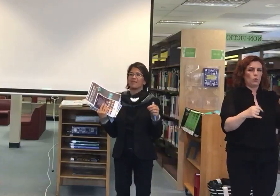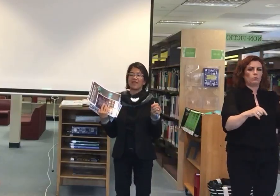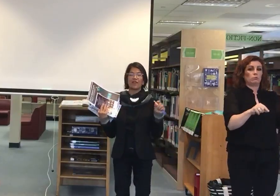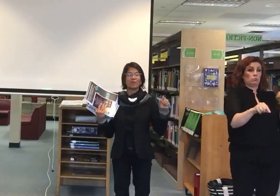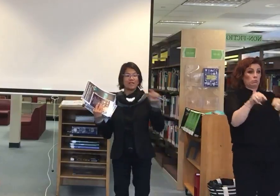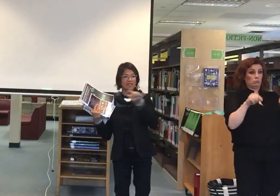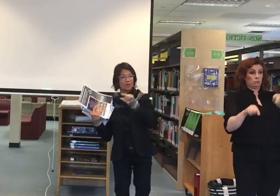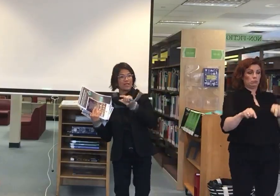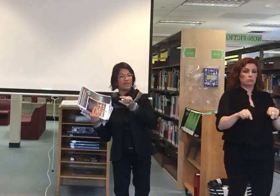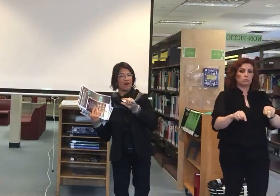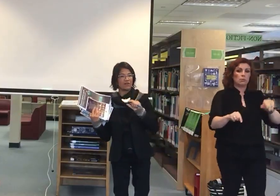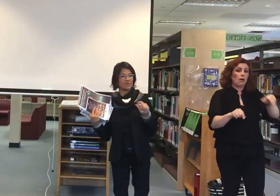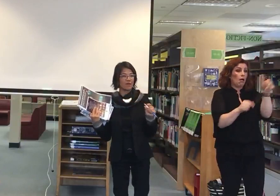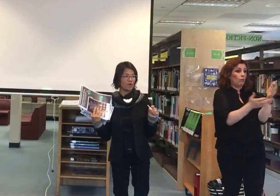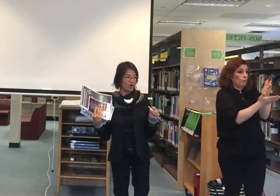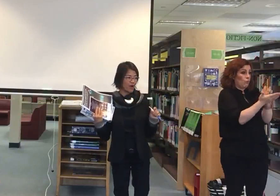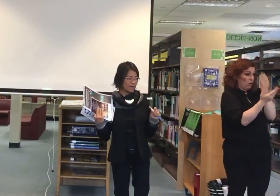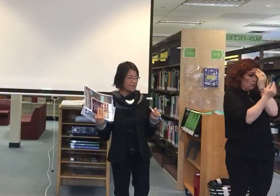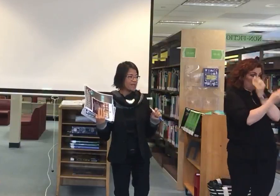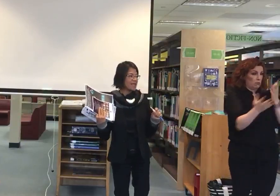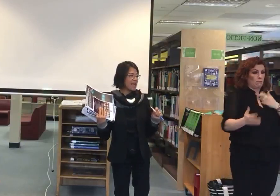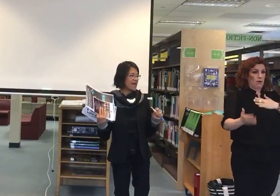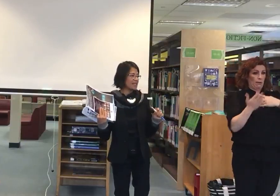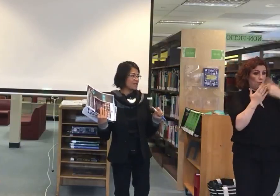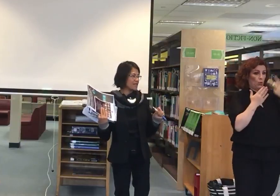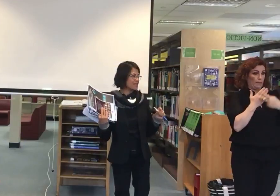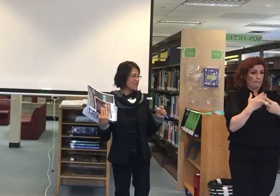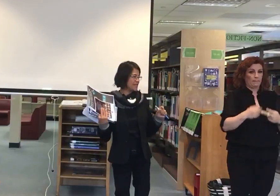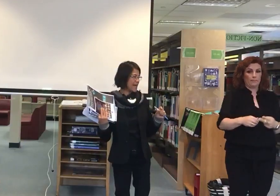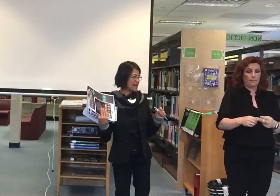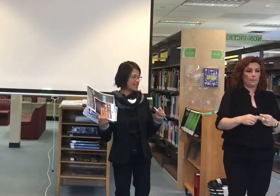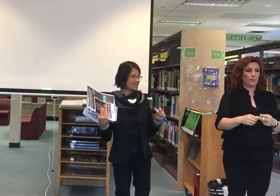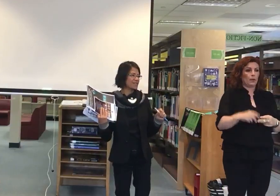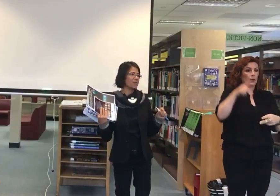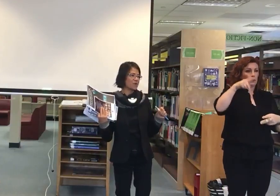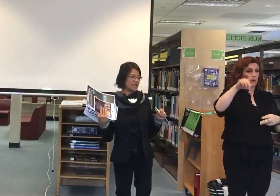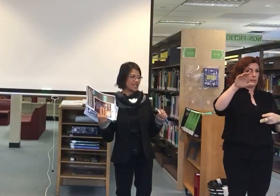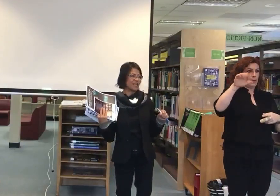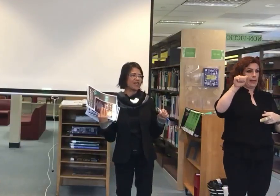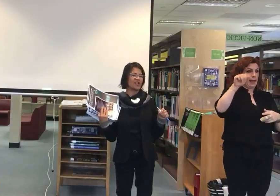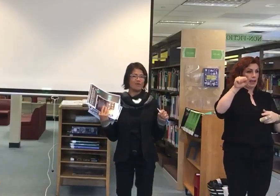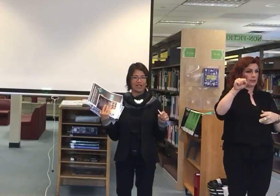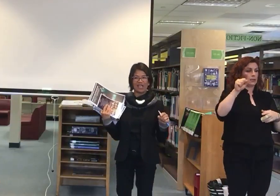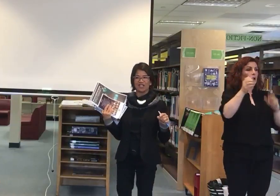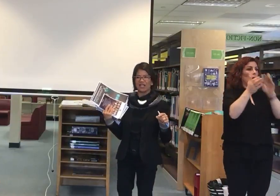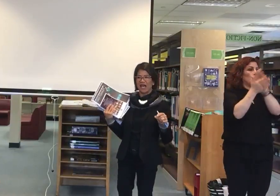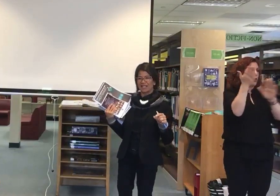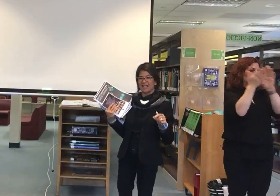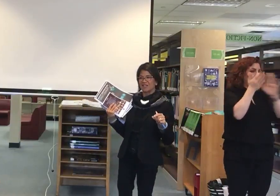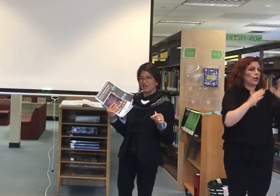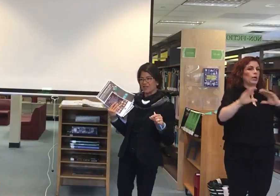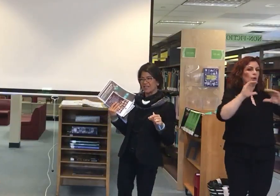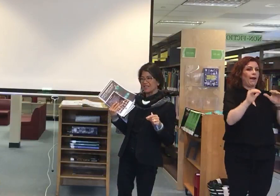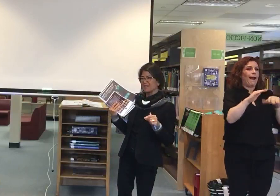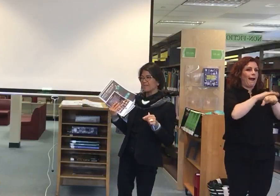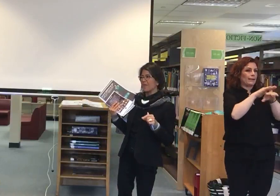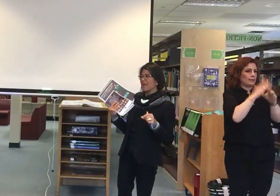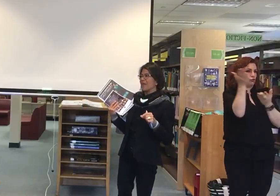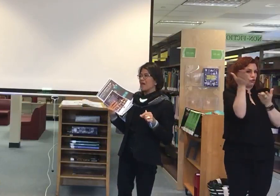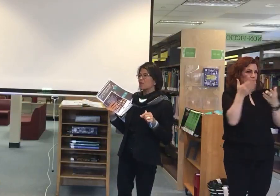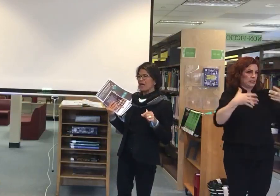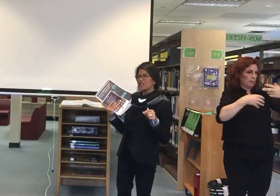bit, the other piece that's really involved is my program, and it is PCAS, Post-Secondary Communication Access